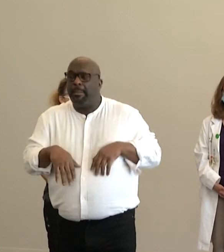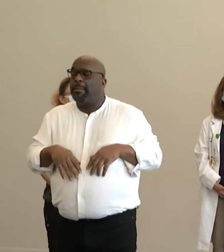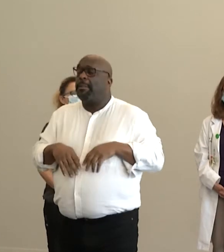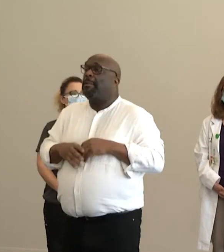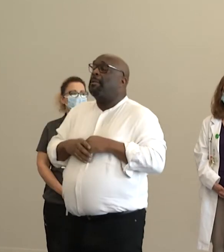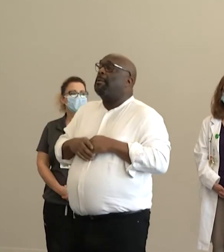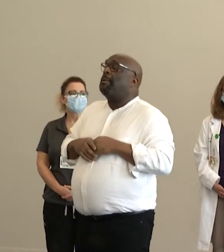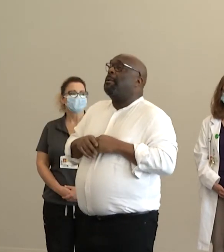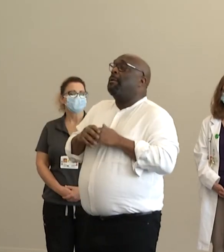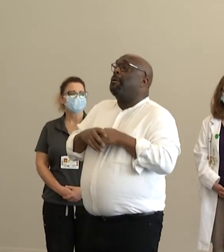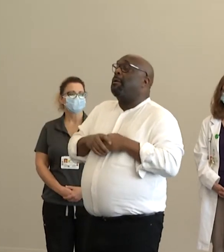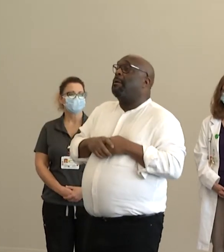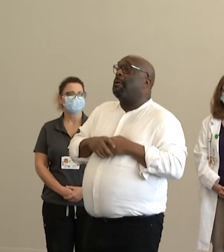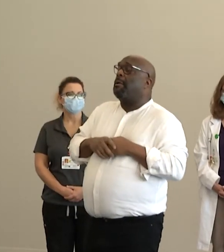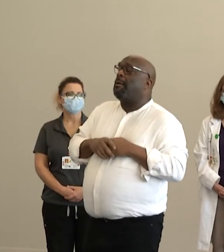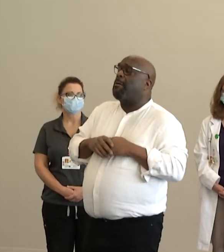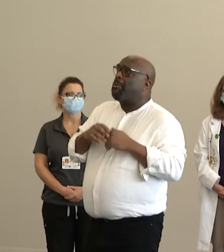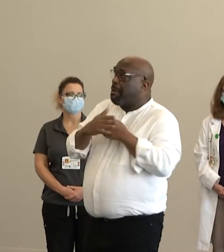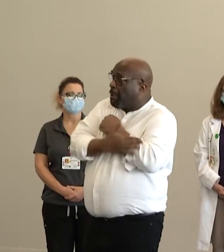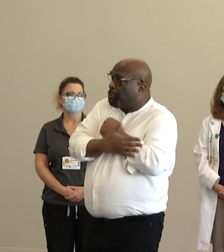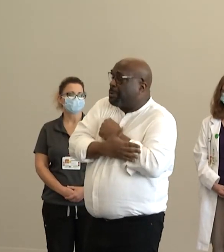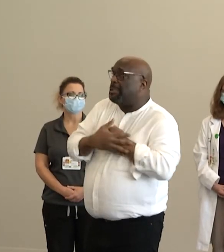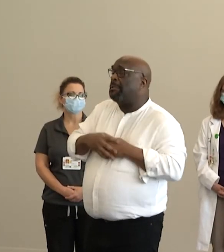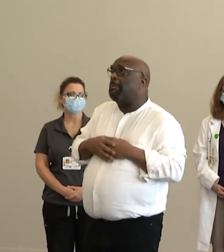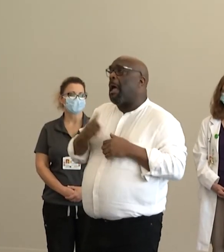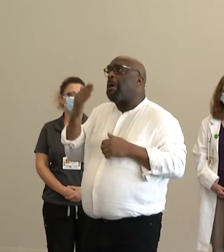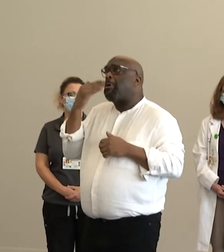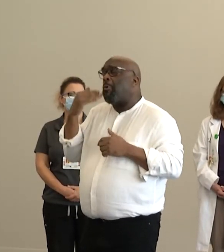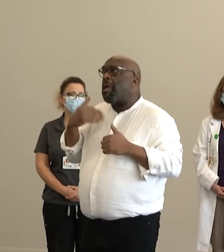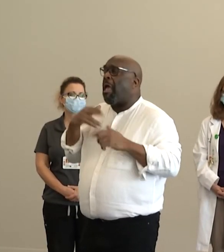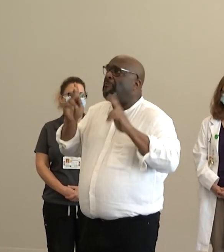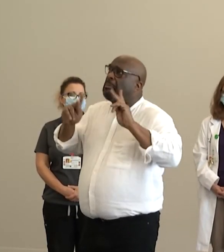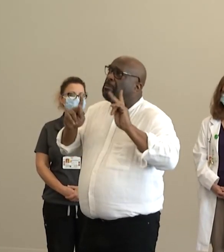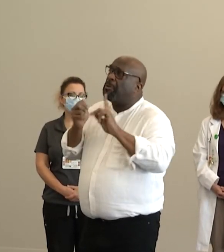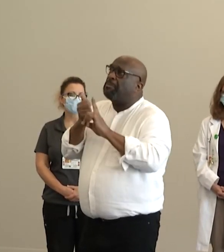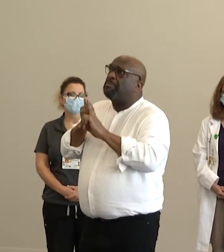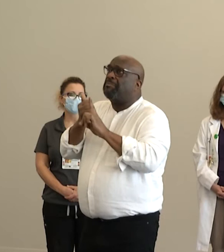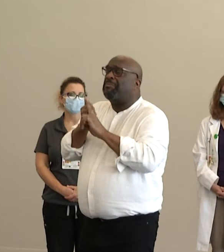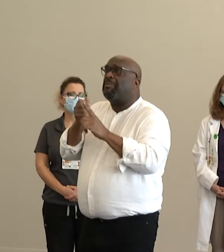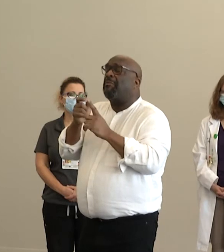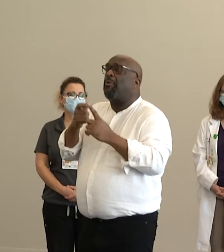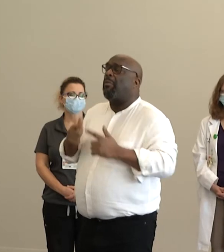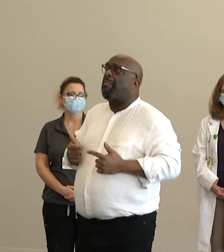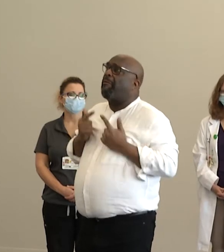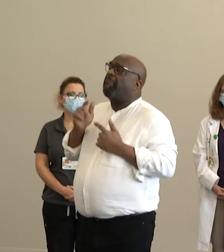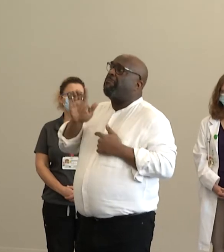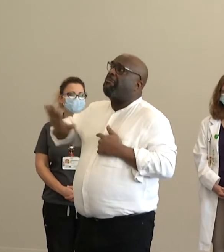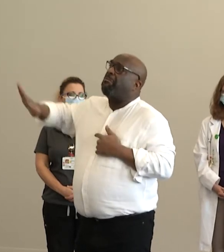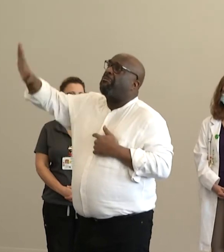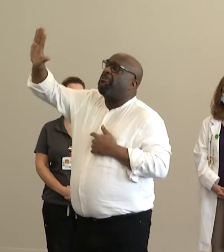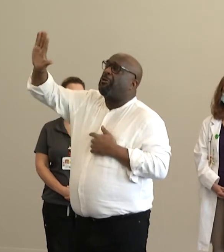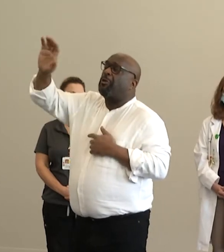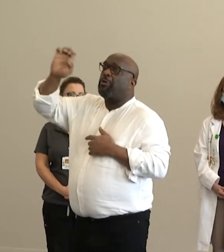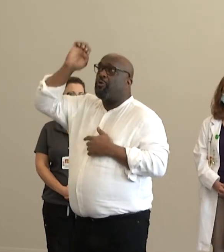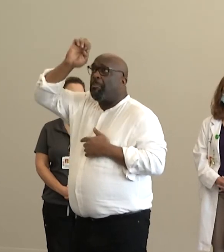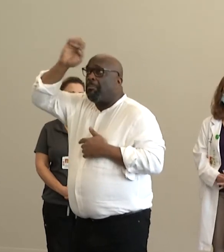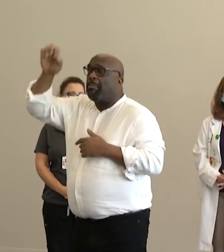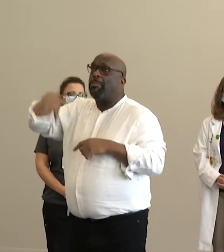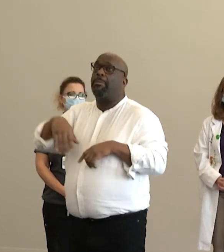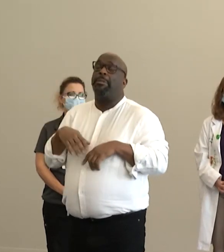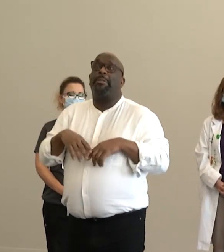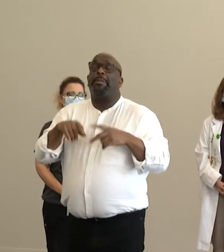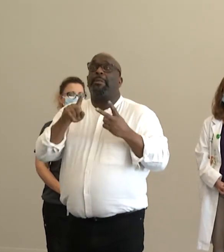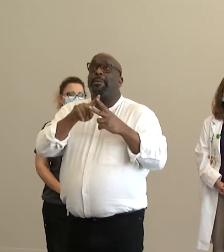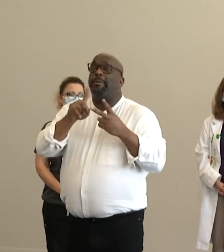countries? I just know that there are people from across Europe, Sweden,